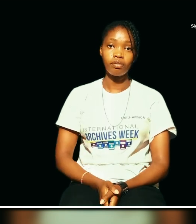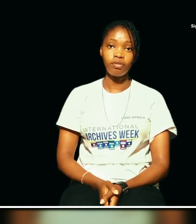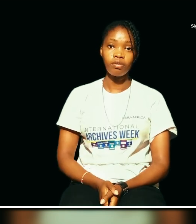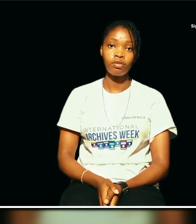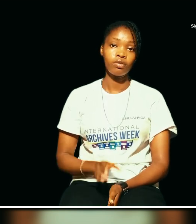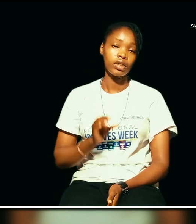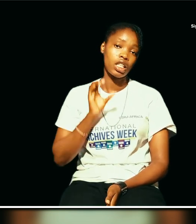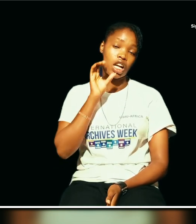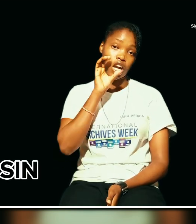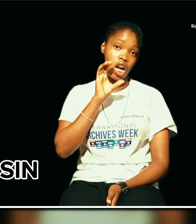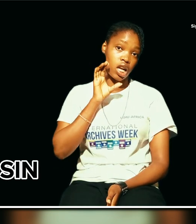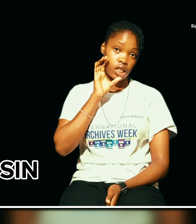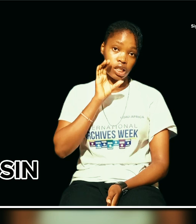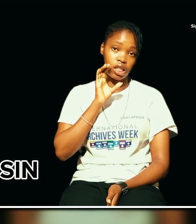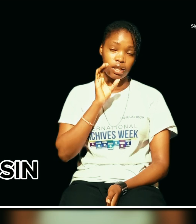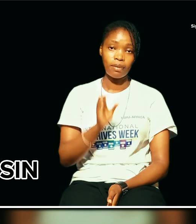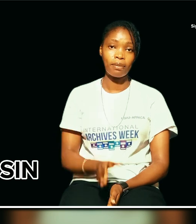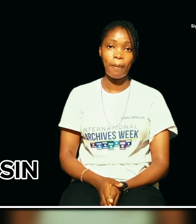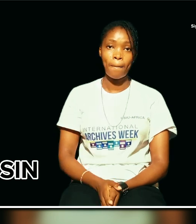cousin,